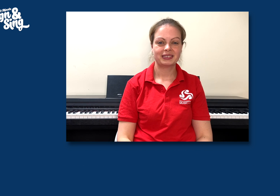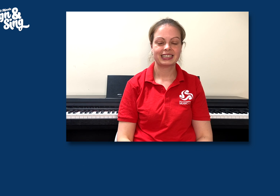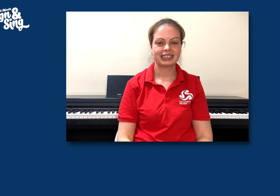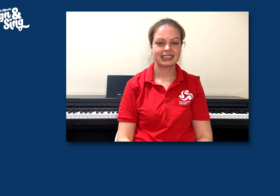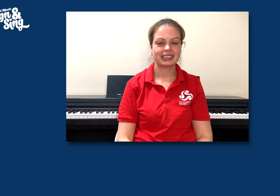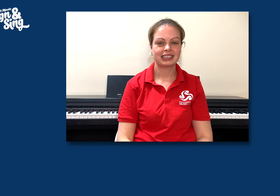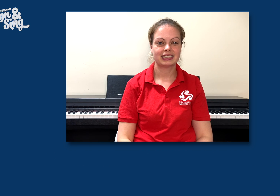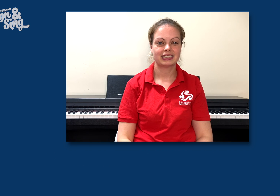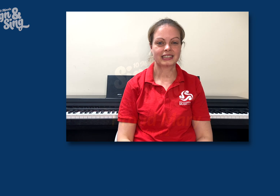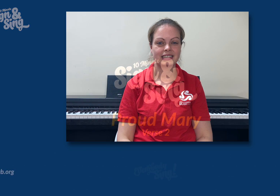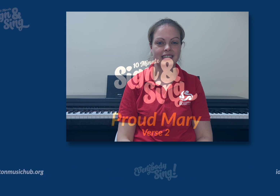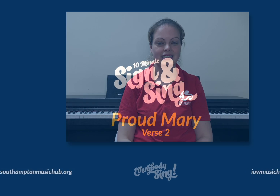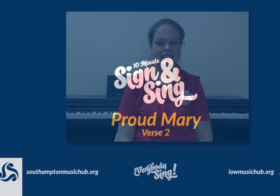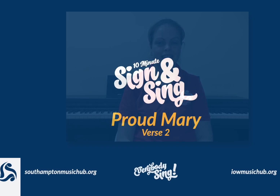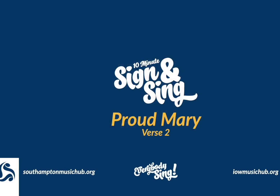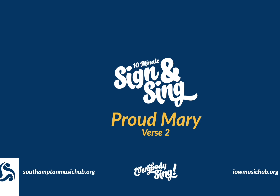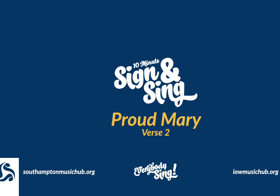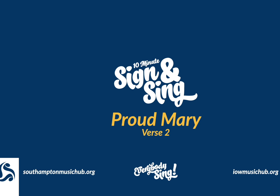big wheel keep on.